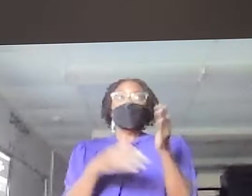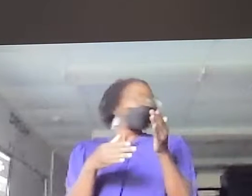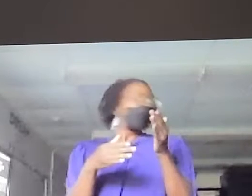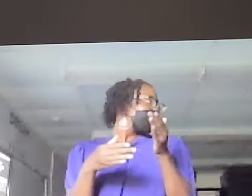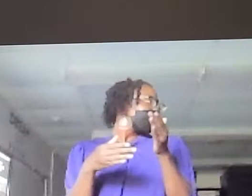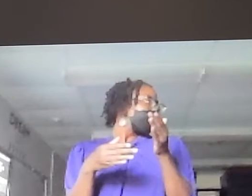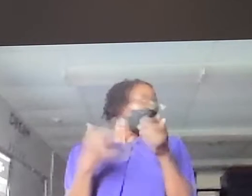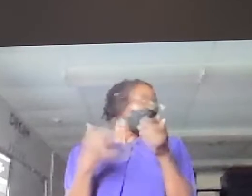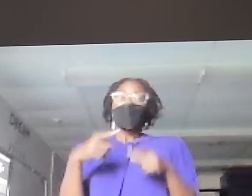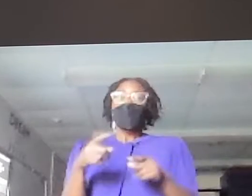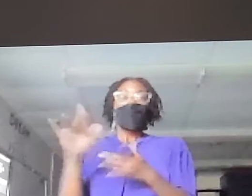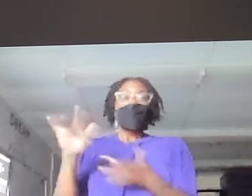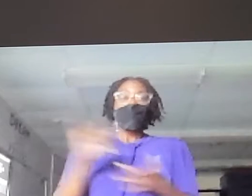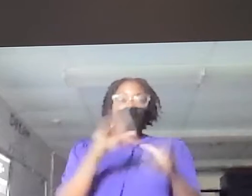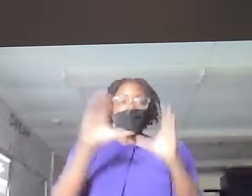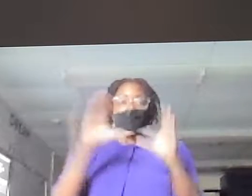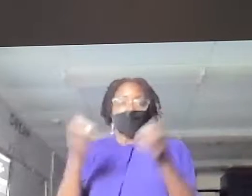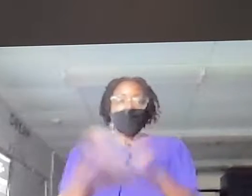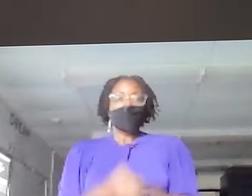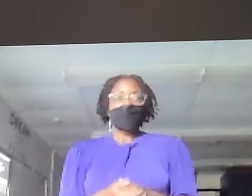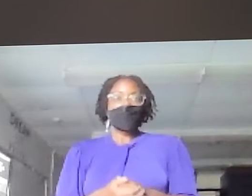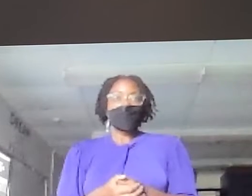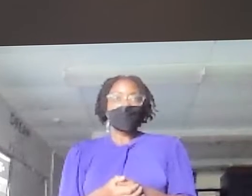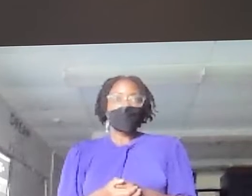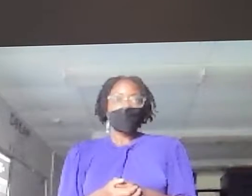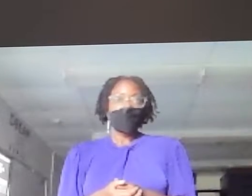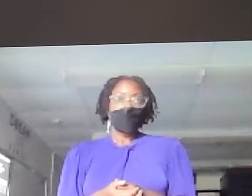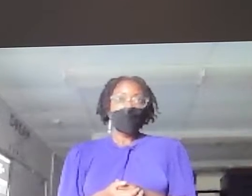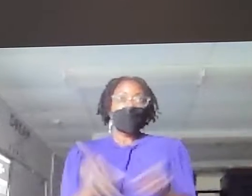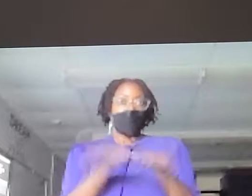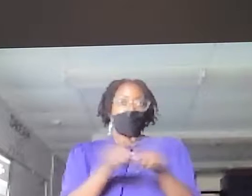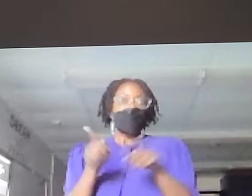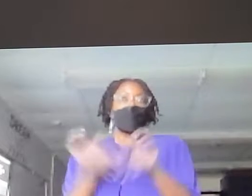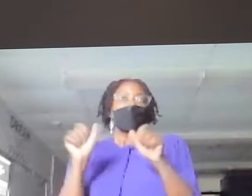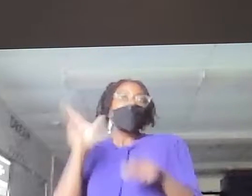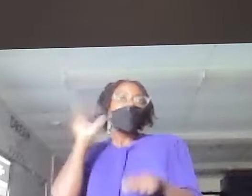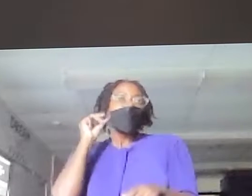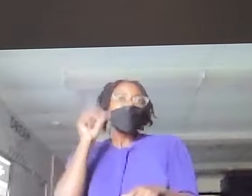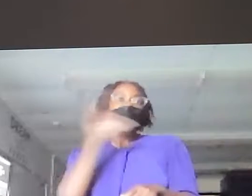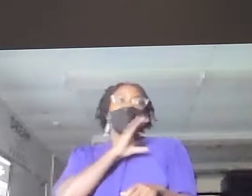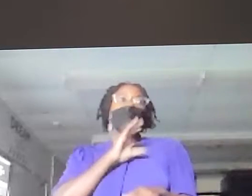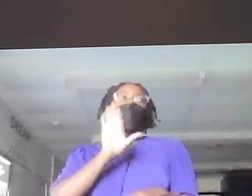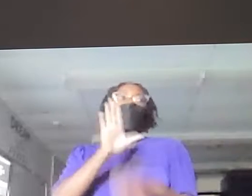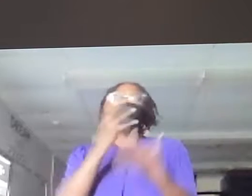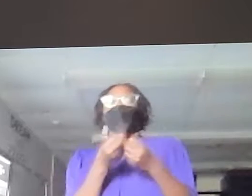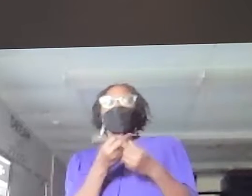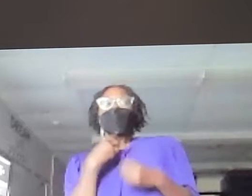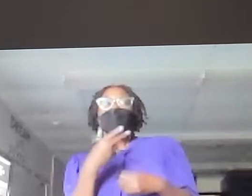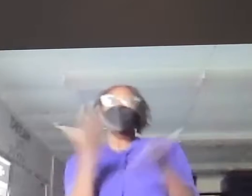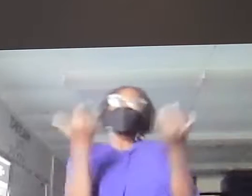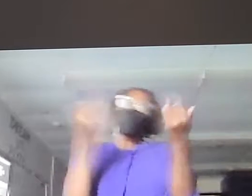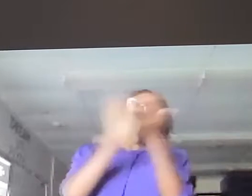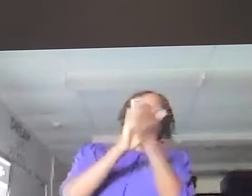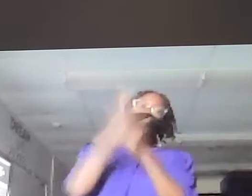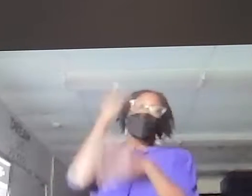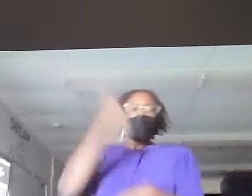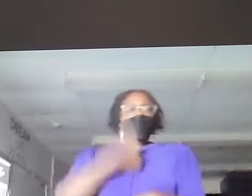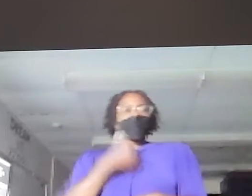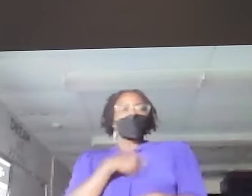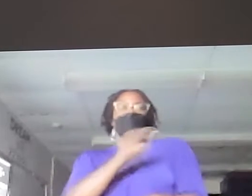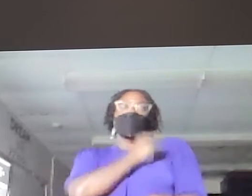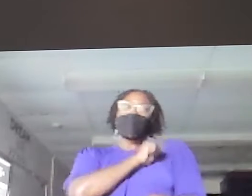Madam plays during the class. Even Cody's tiny voice. So let's hear it for me. And that I was